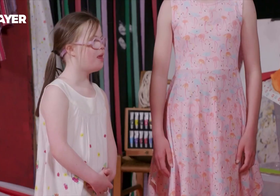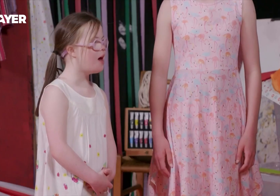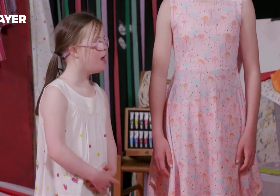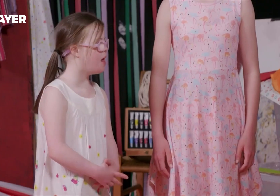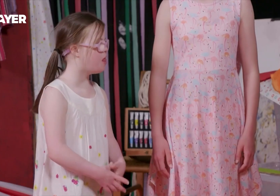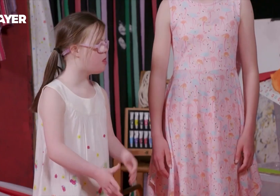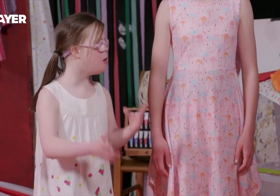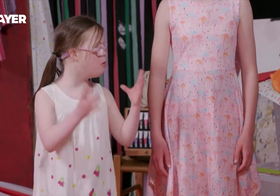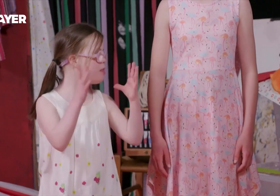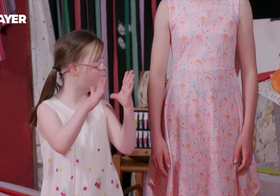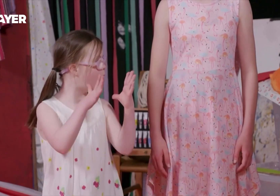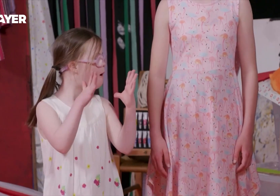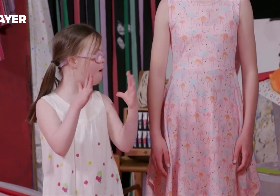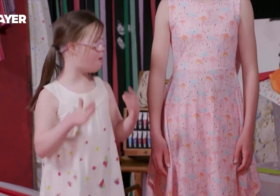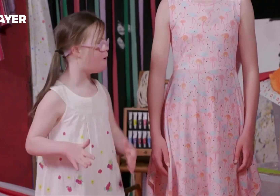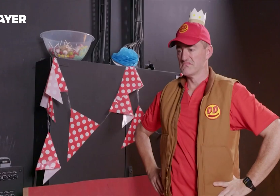That is too small.